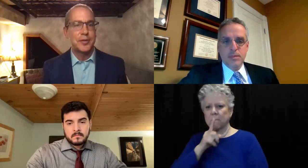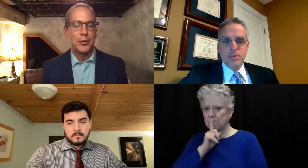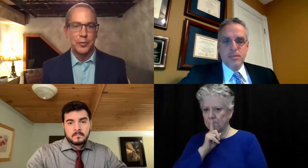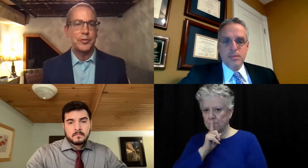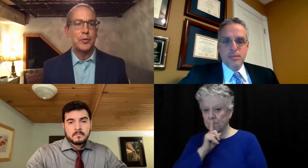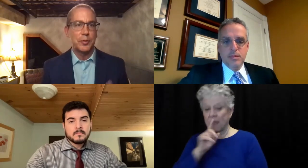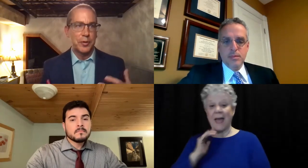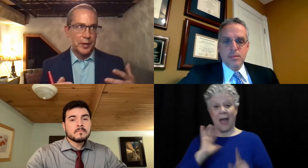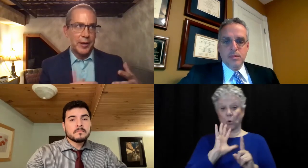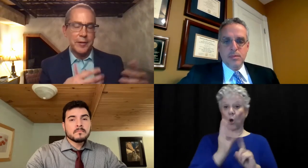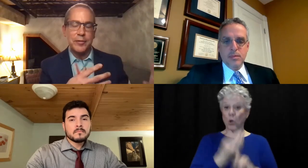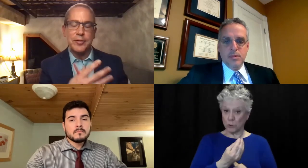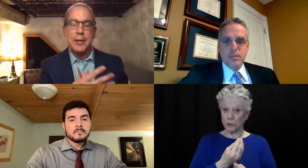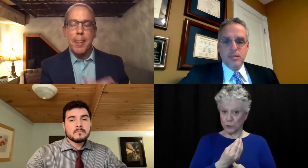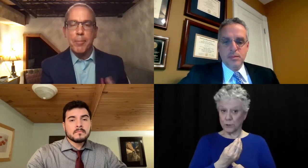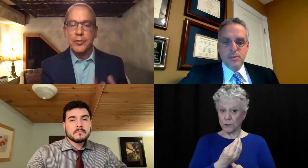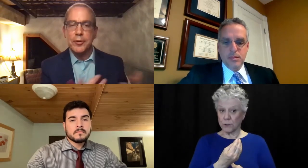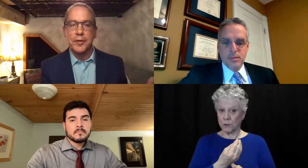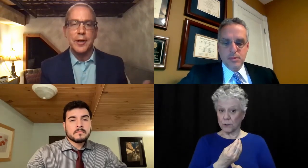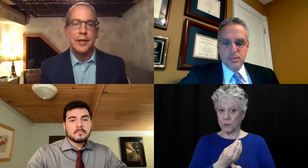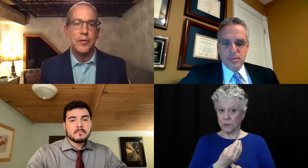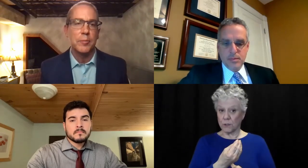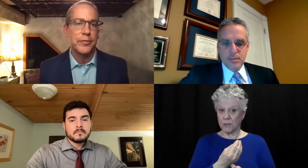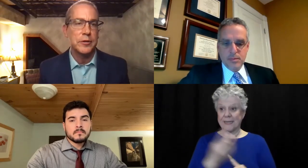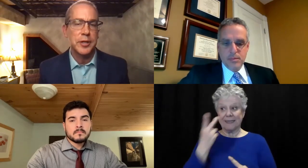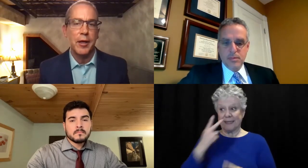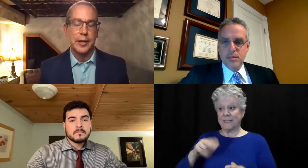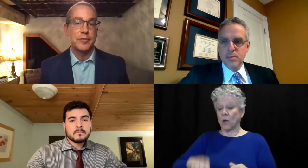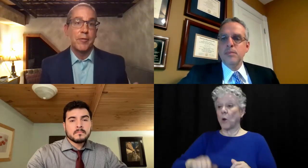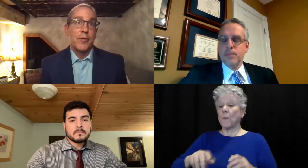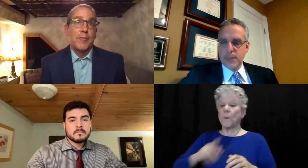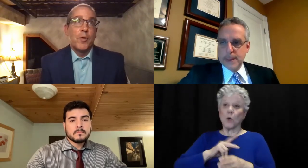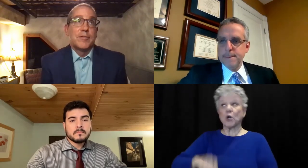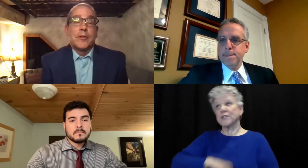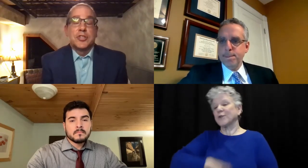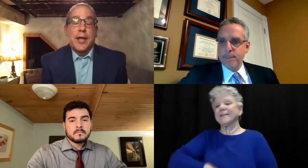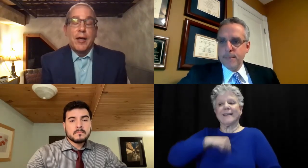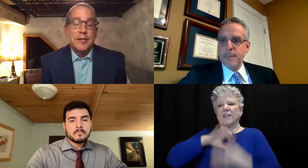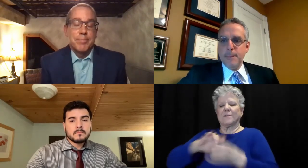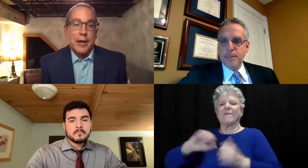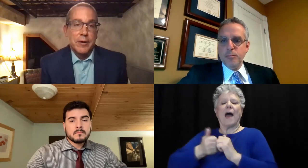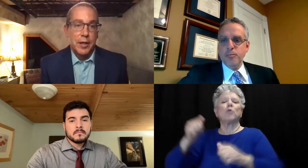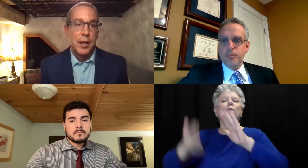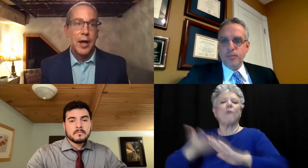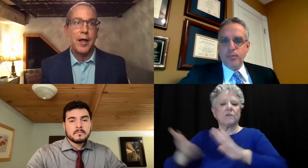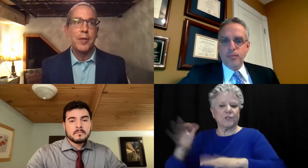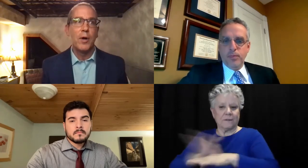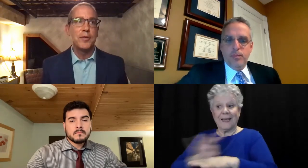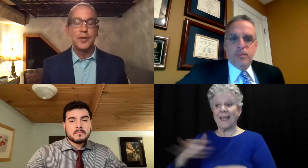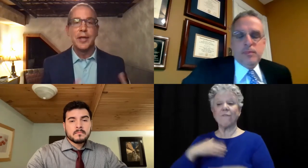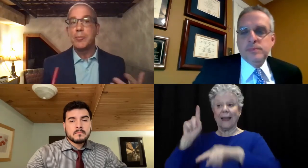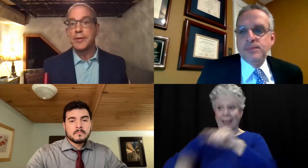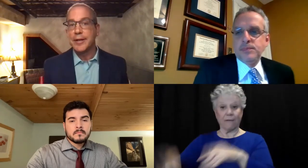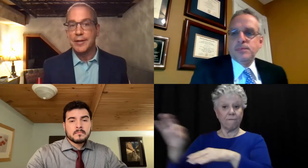tends to see personal dignity in terms of functionality. And so if one's functionality is impaired, then